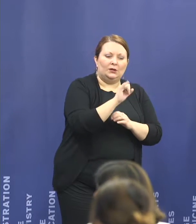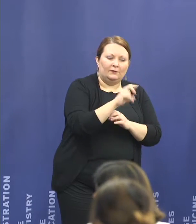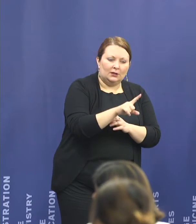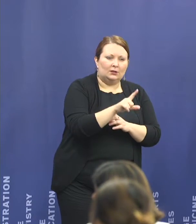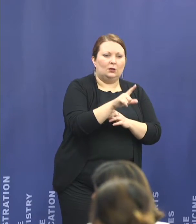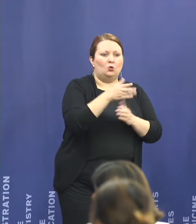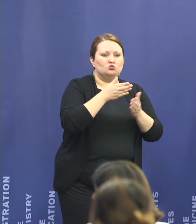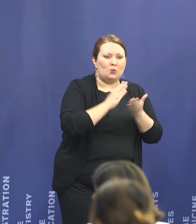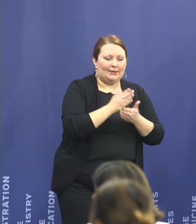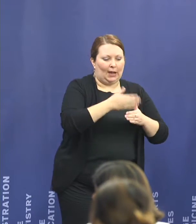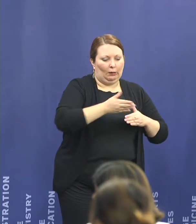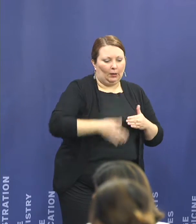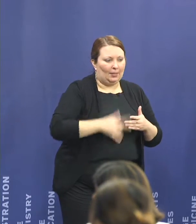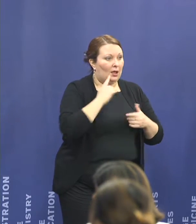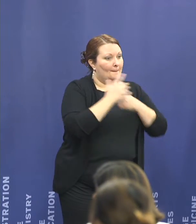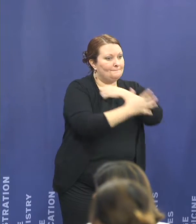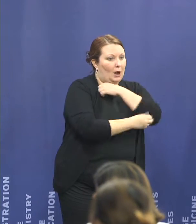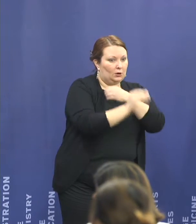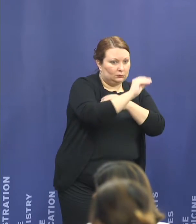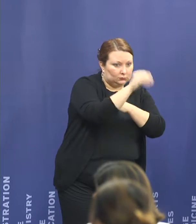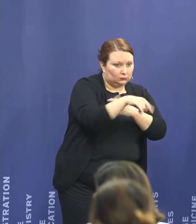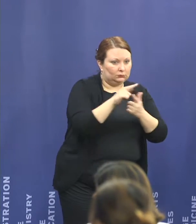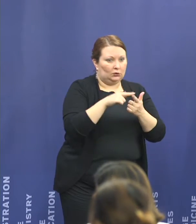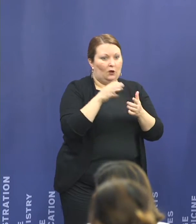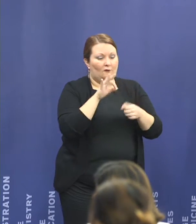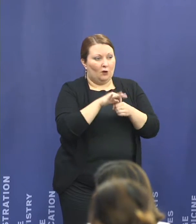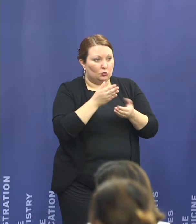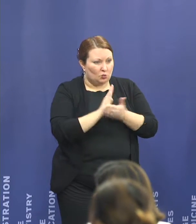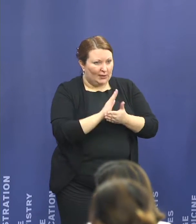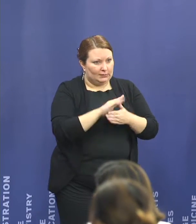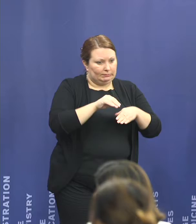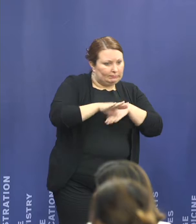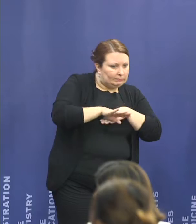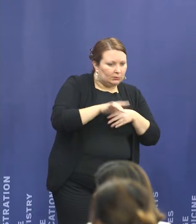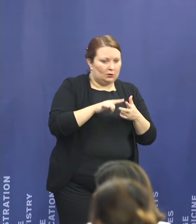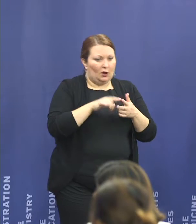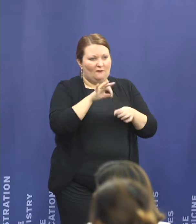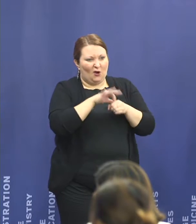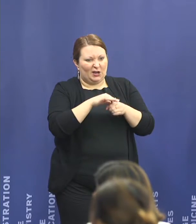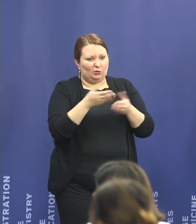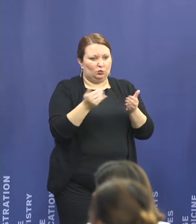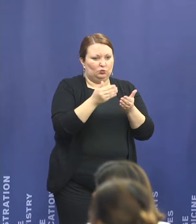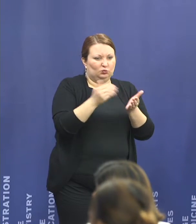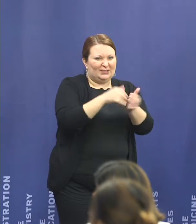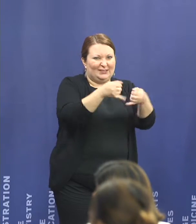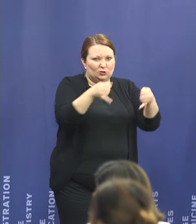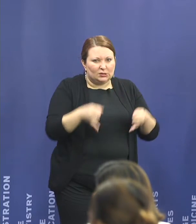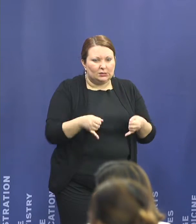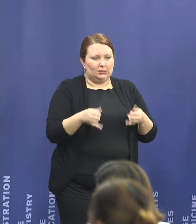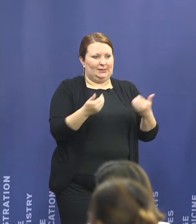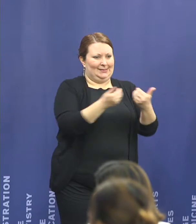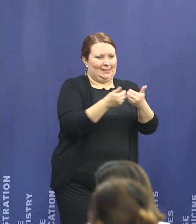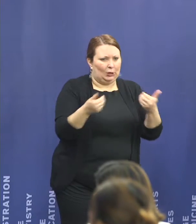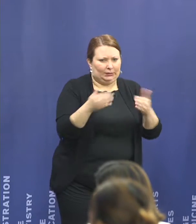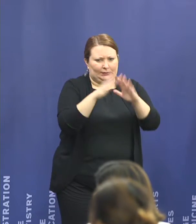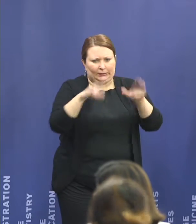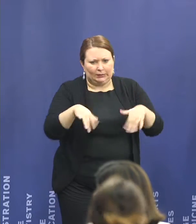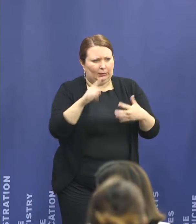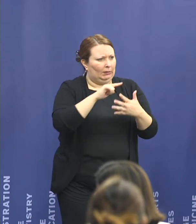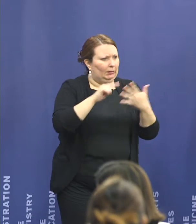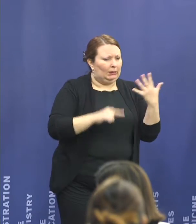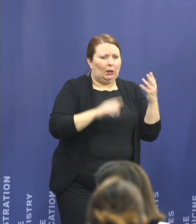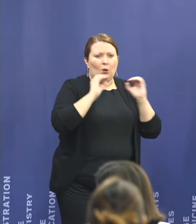poverty rates or voting rights implications, voting redistricting, segregation, and housing? Not a